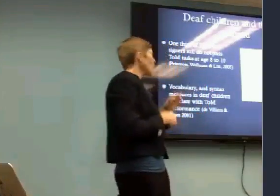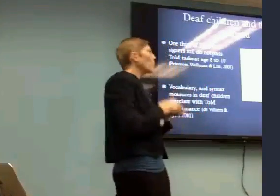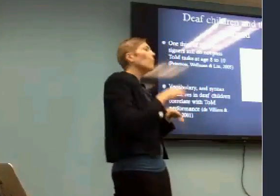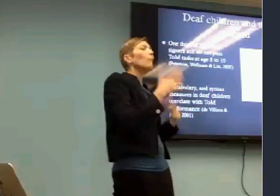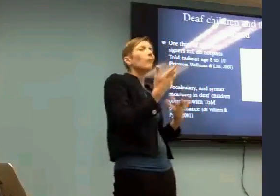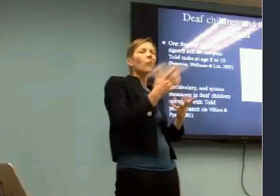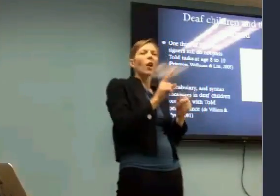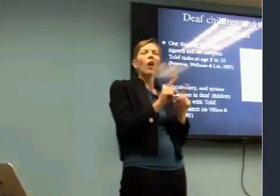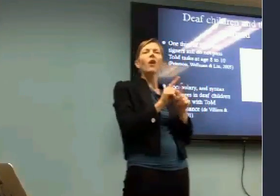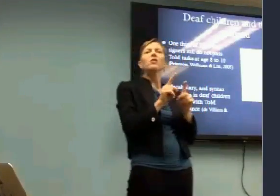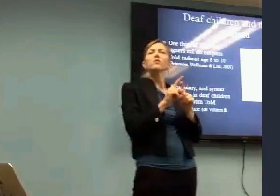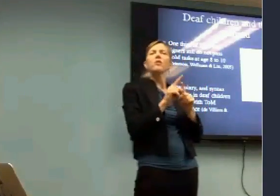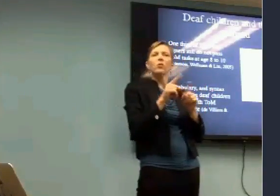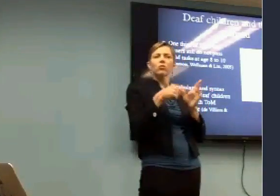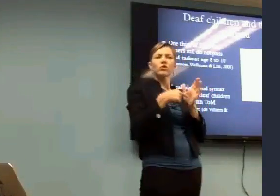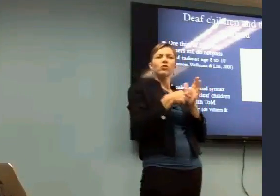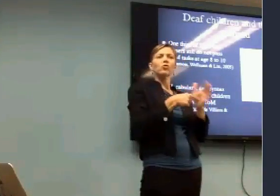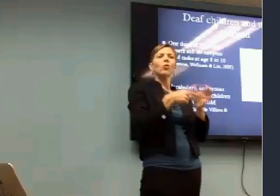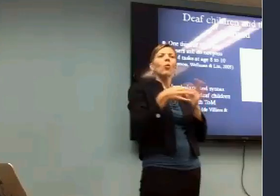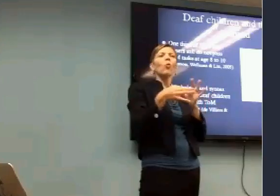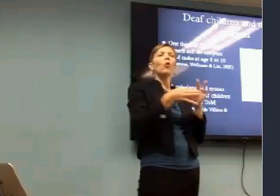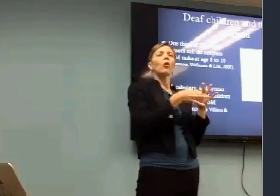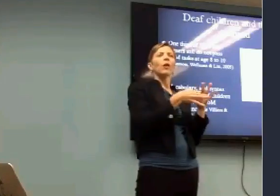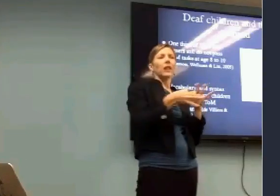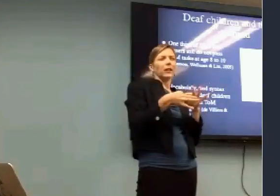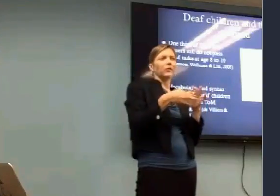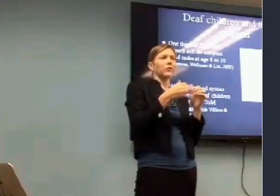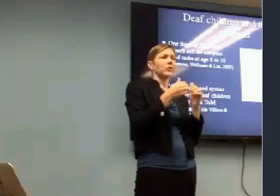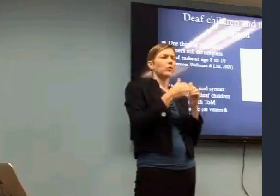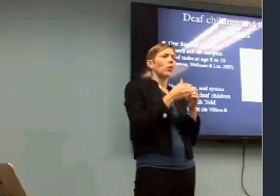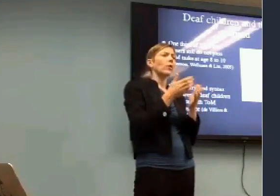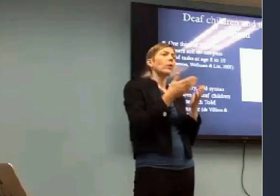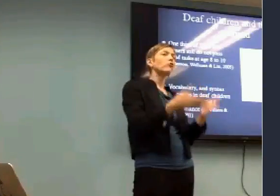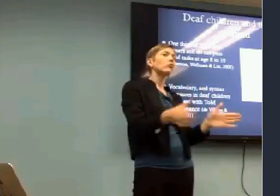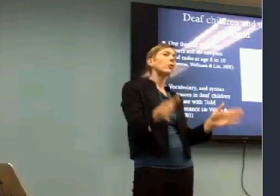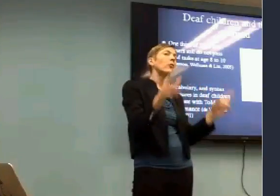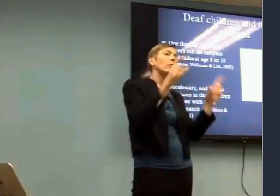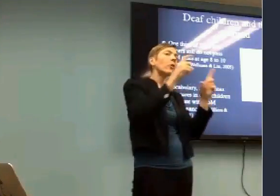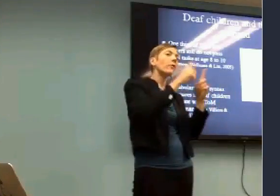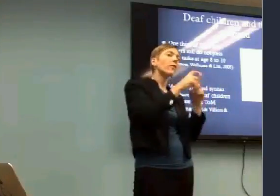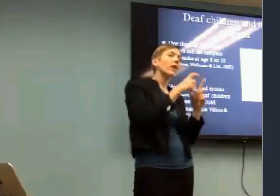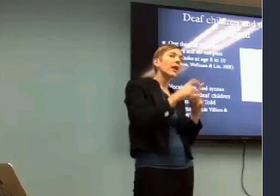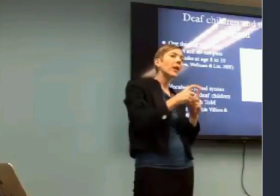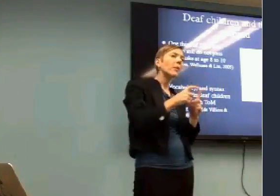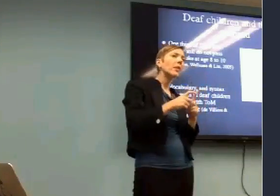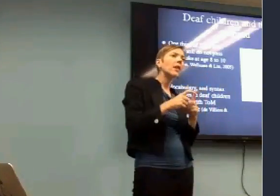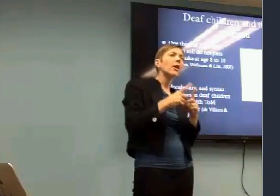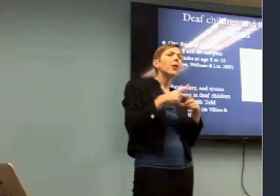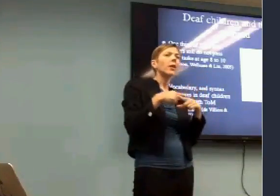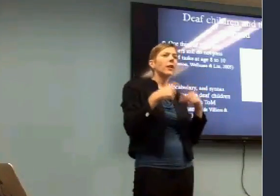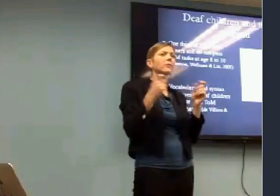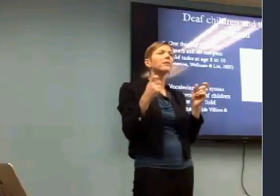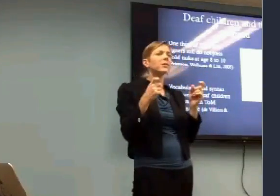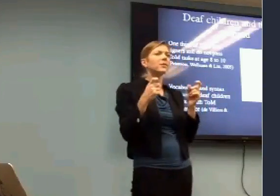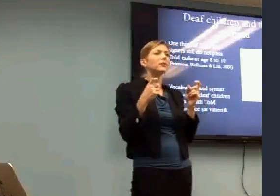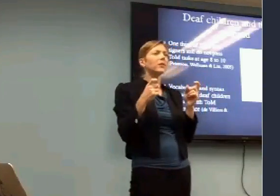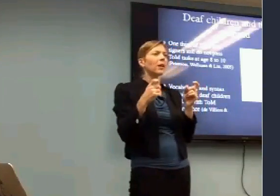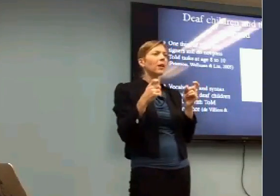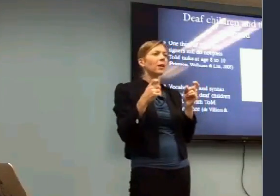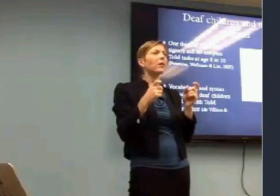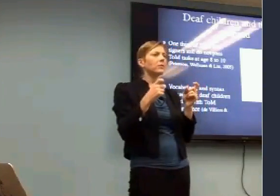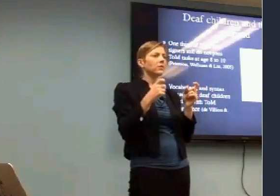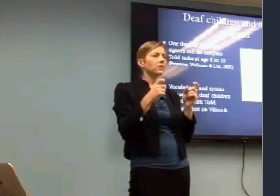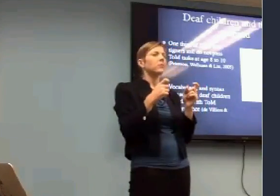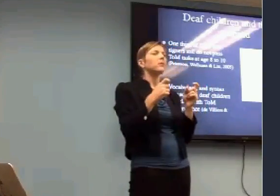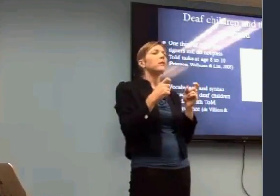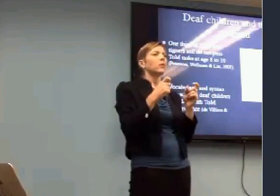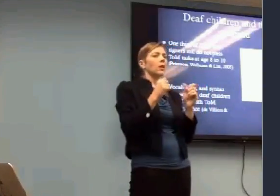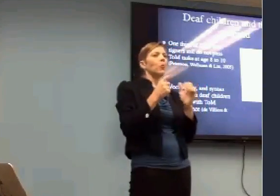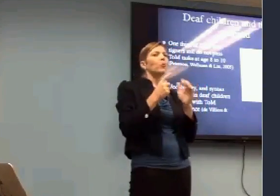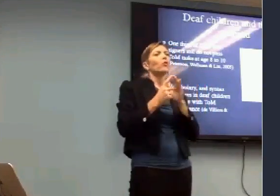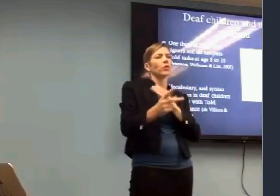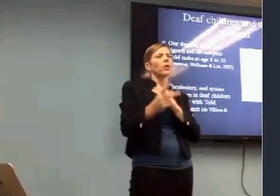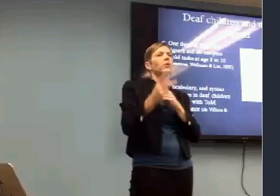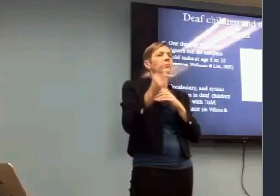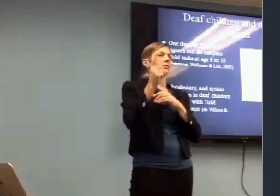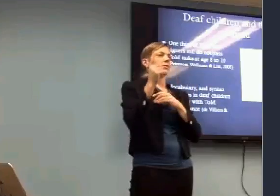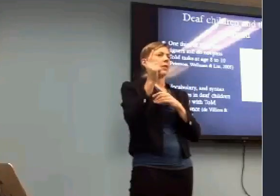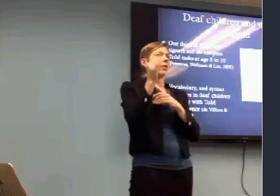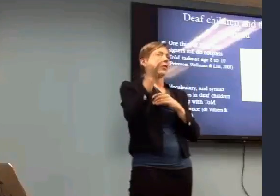of mind. And we also see that there is a correlation in general with vocabulary. Their